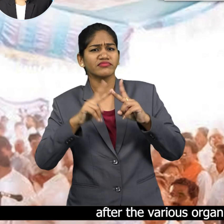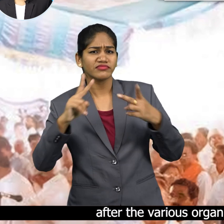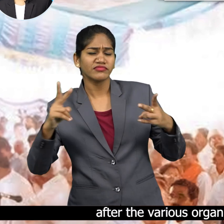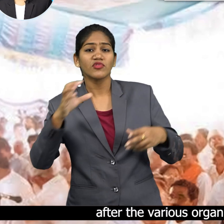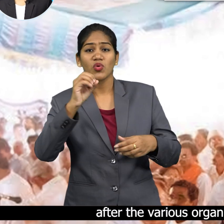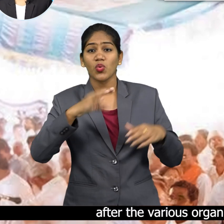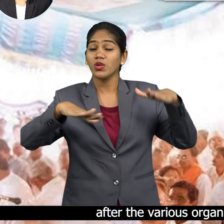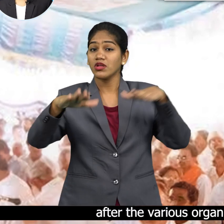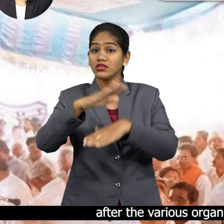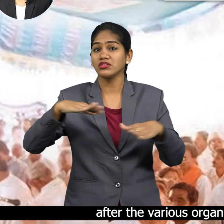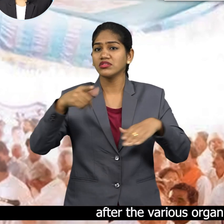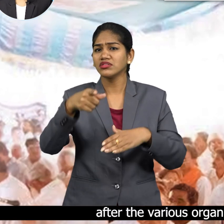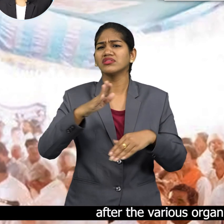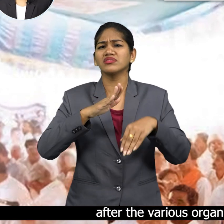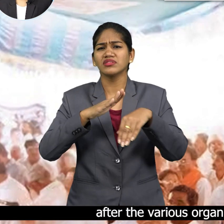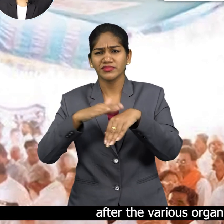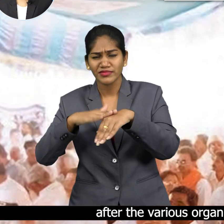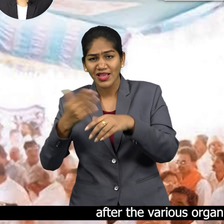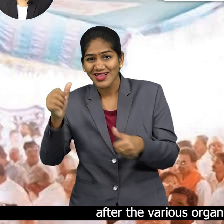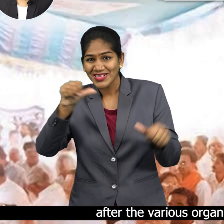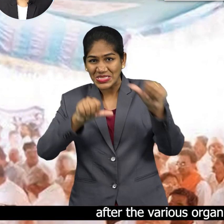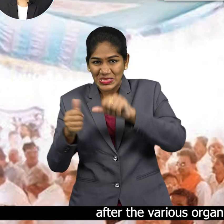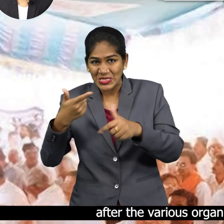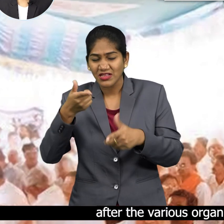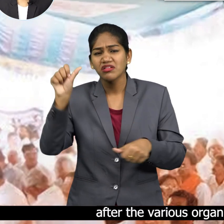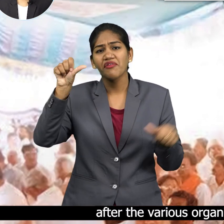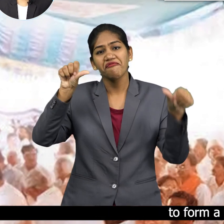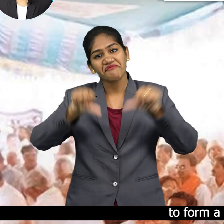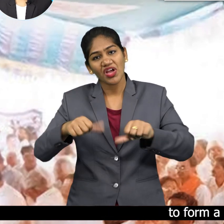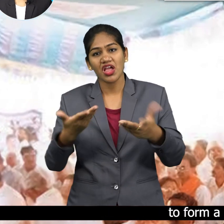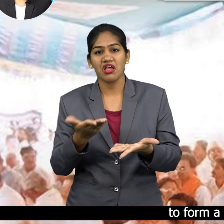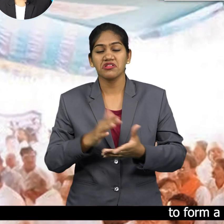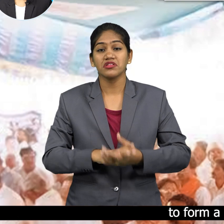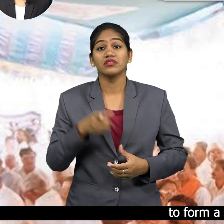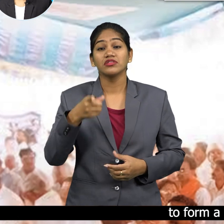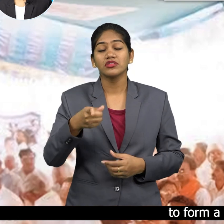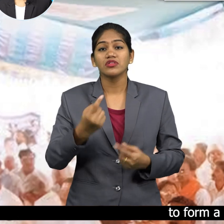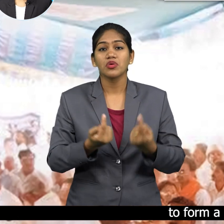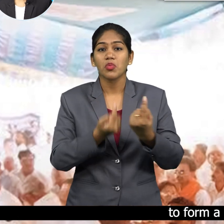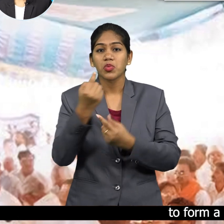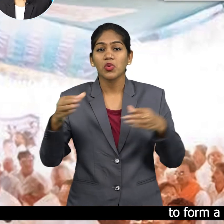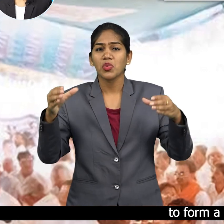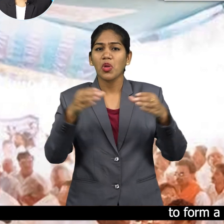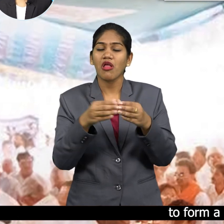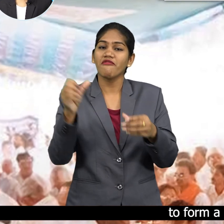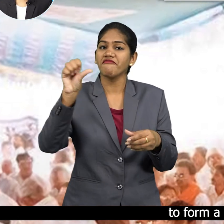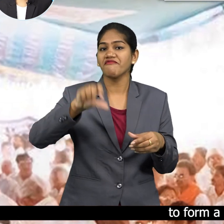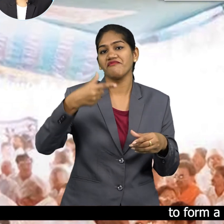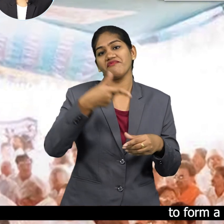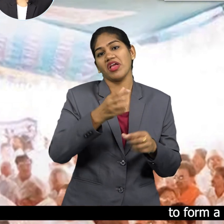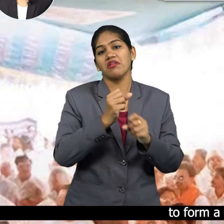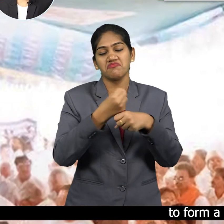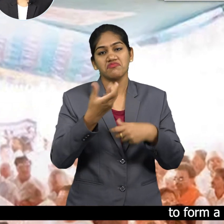After the various organizational experiments failed to form a political party,